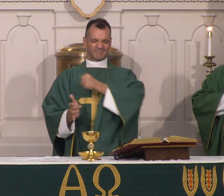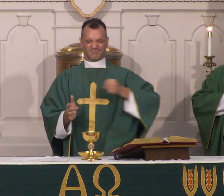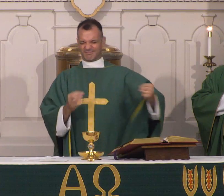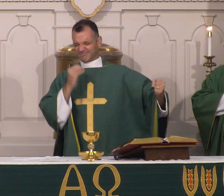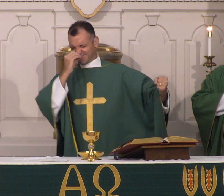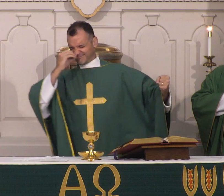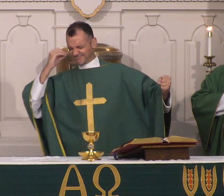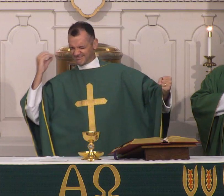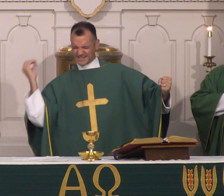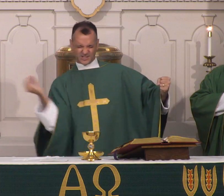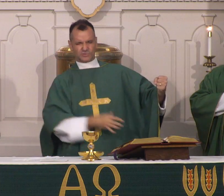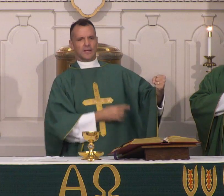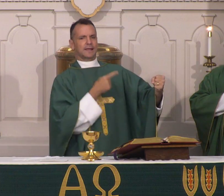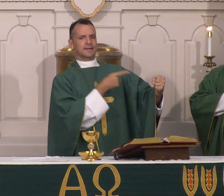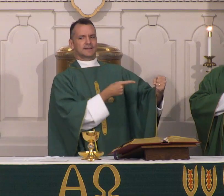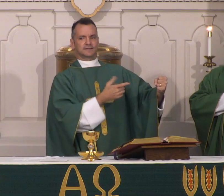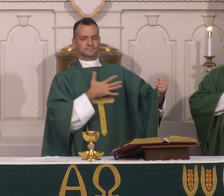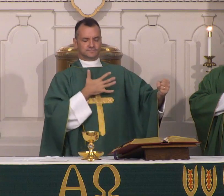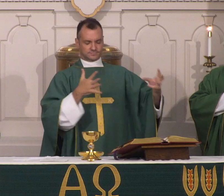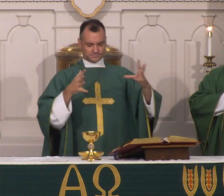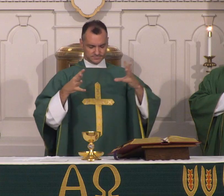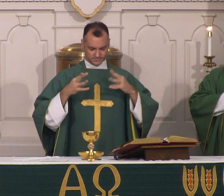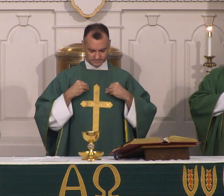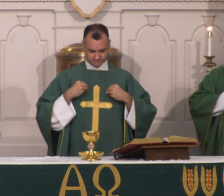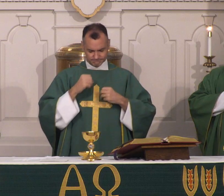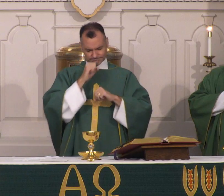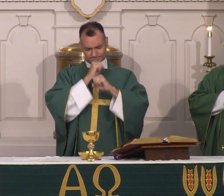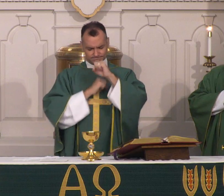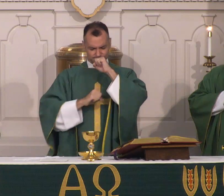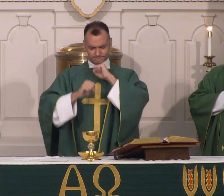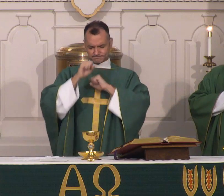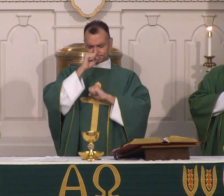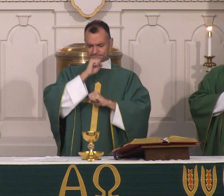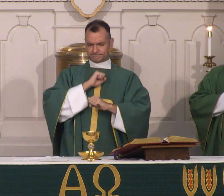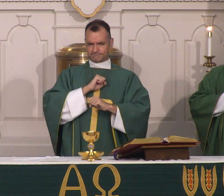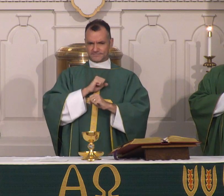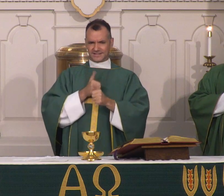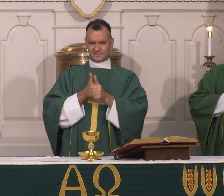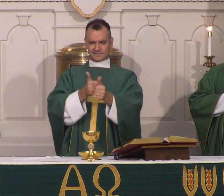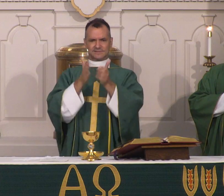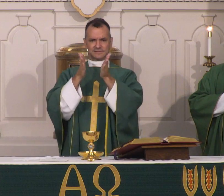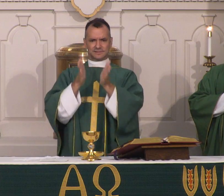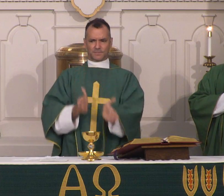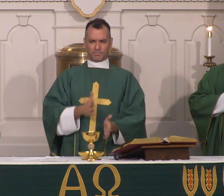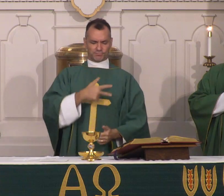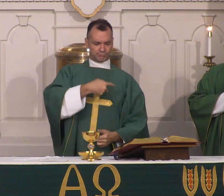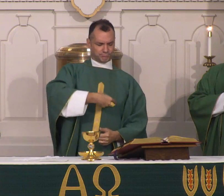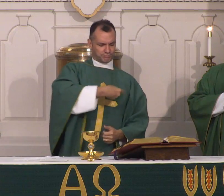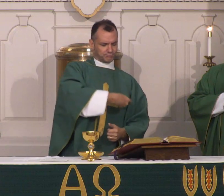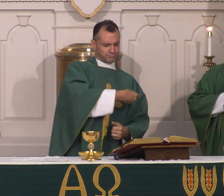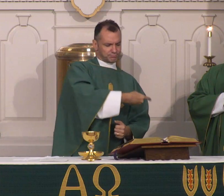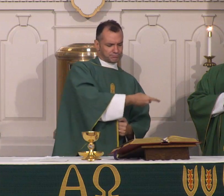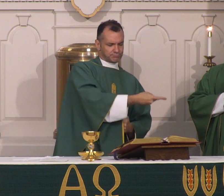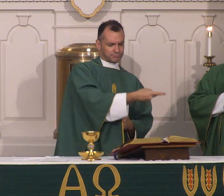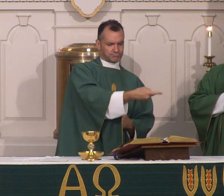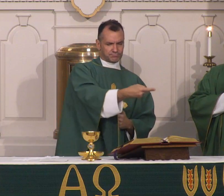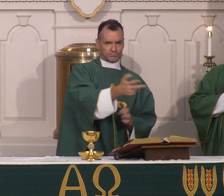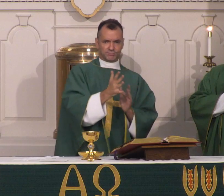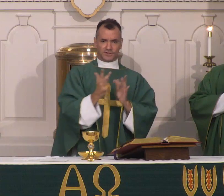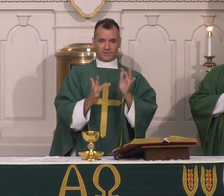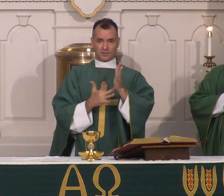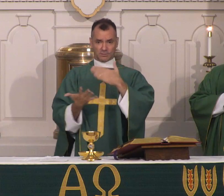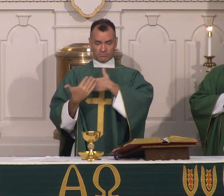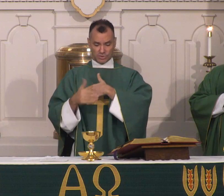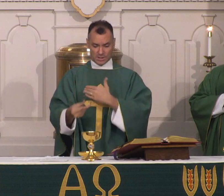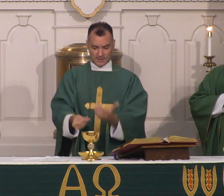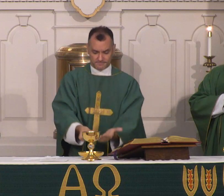At the time he was betrayed, and entered willingly into his passion, he took bread, and giving thanks, broke